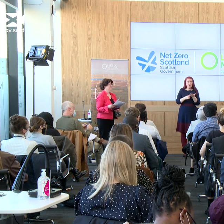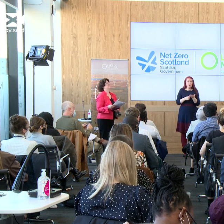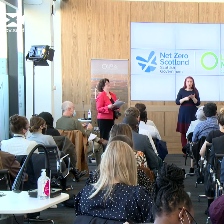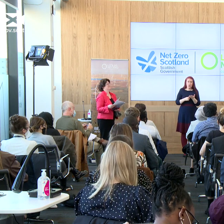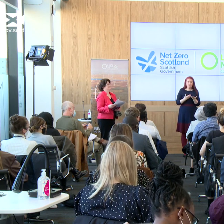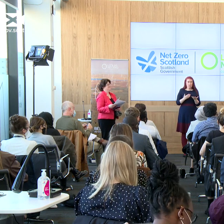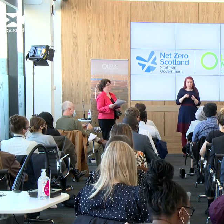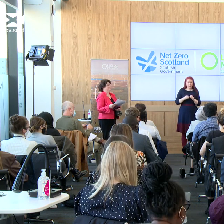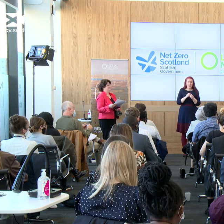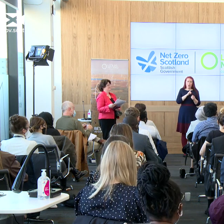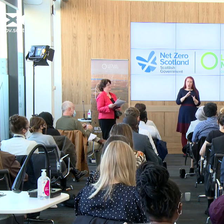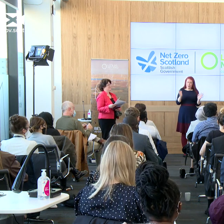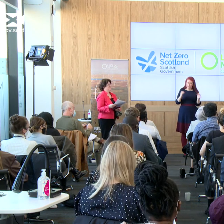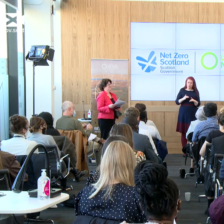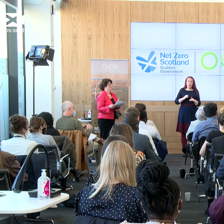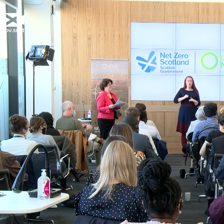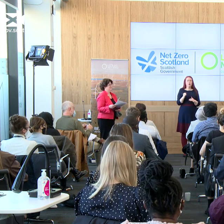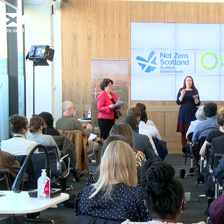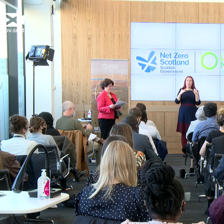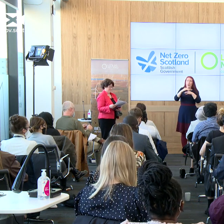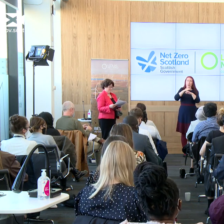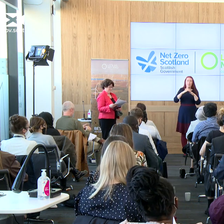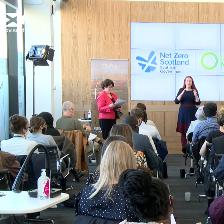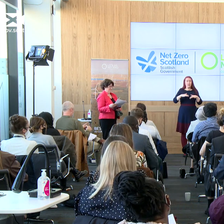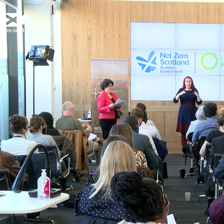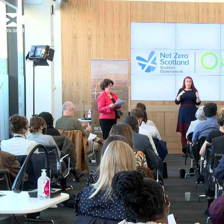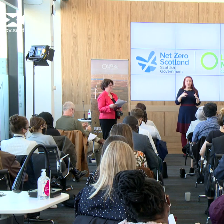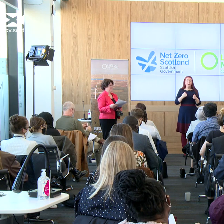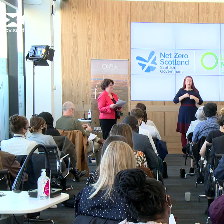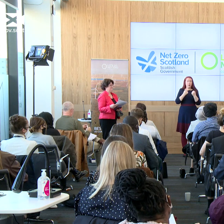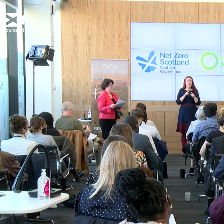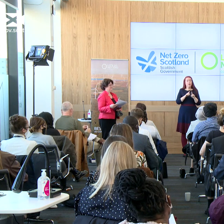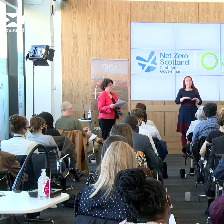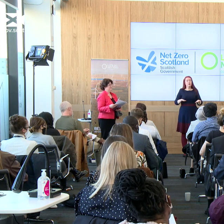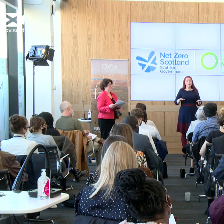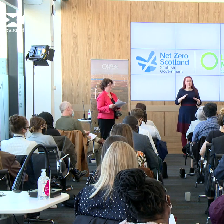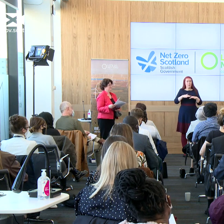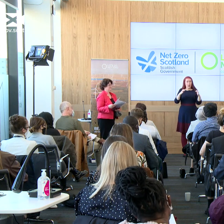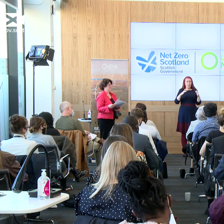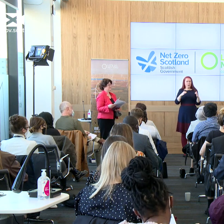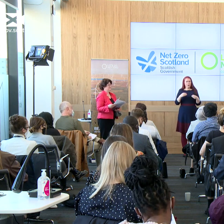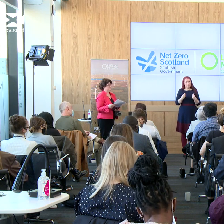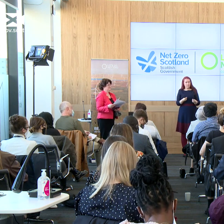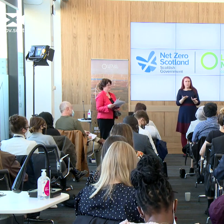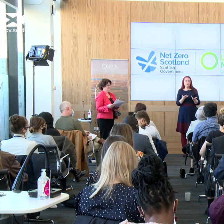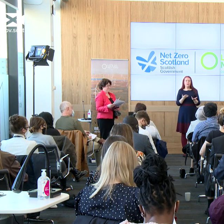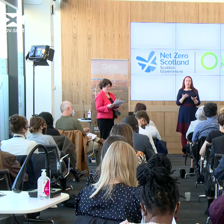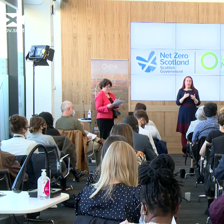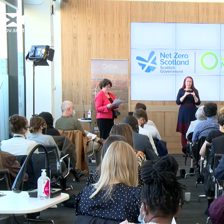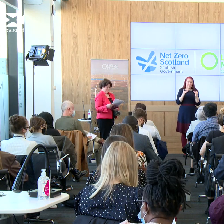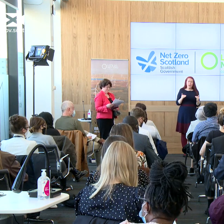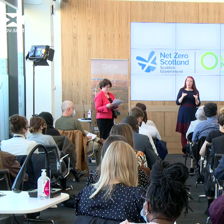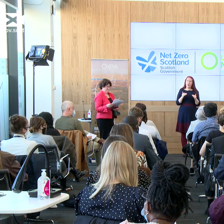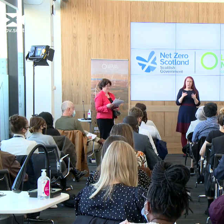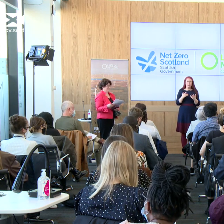Climate Assembly and tasked us and the Children's Parliament with finding fair and effective solutions to the climate emergency, and we